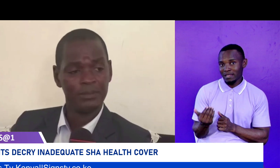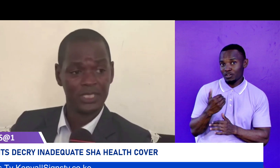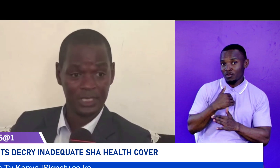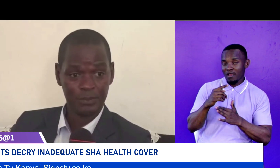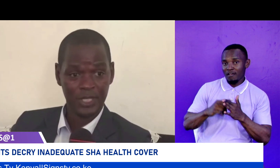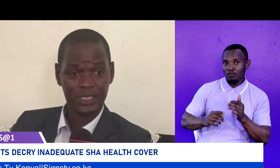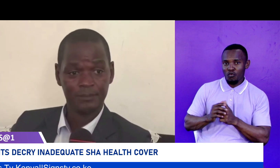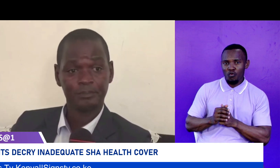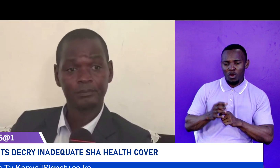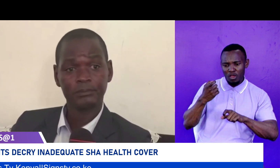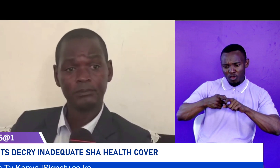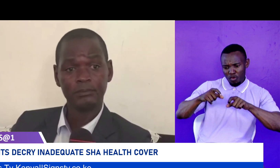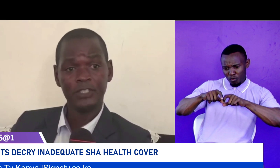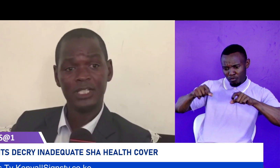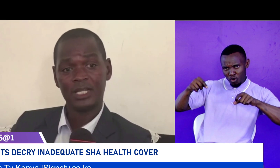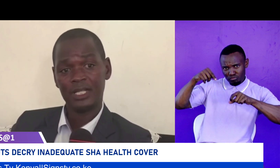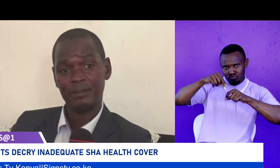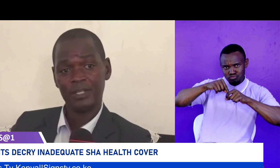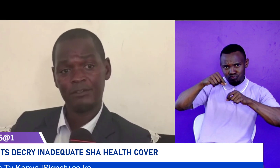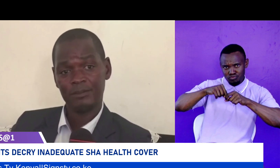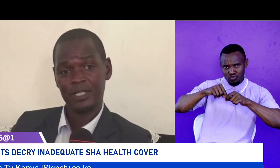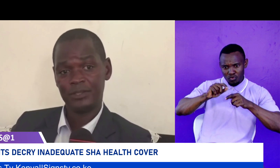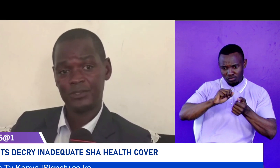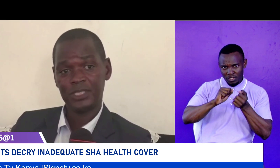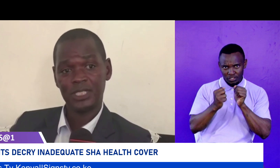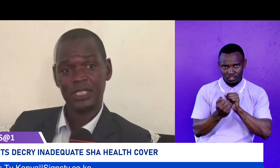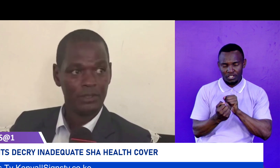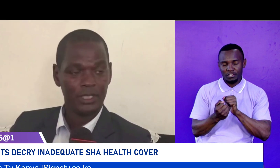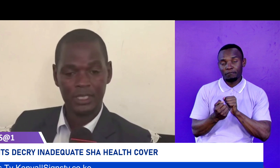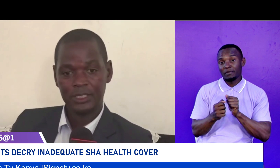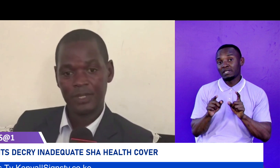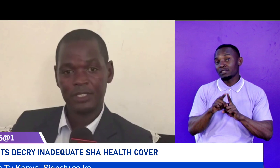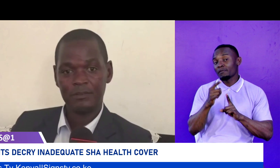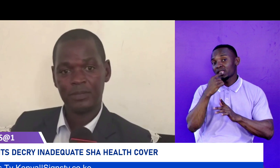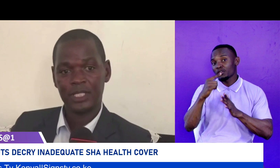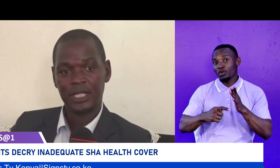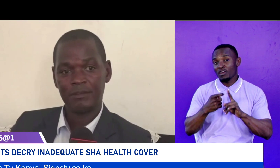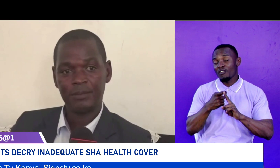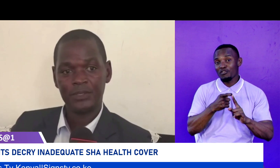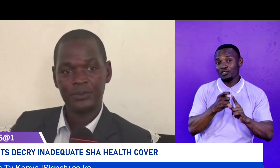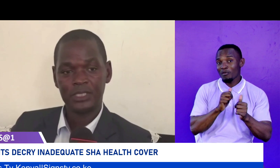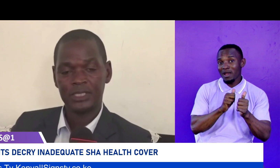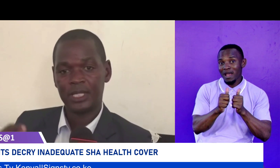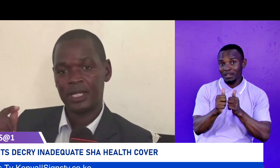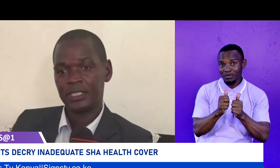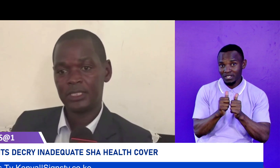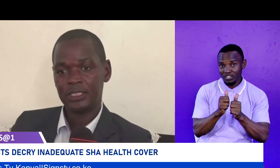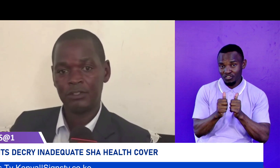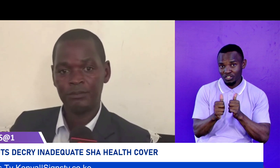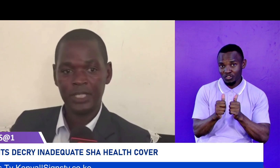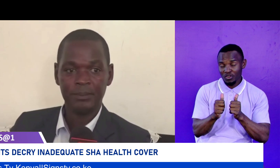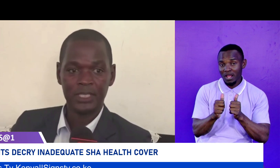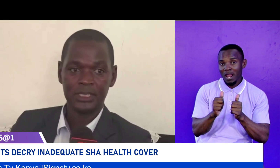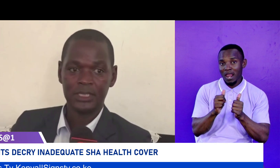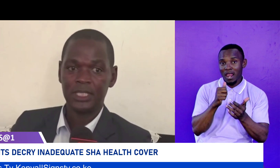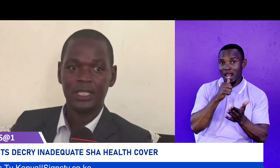BMT expert. Ndiye akaniambia from administration, the letter we are given by the government, which is the guarantee of payment,